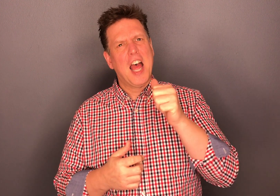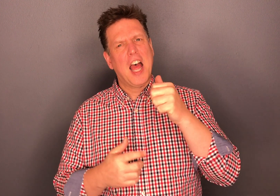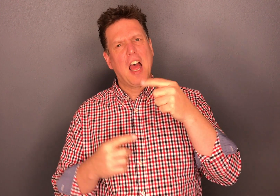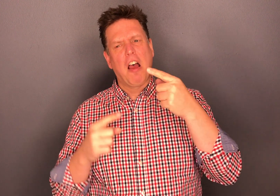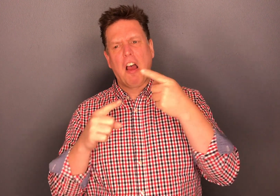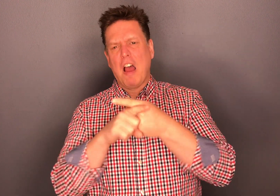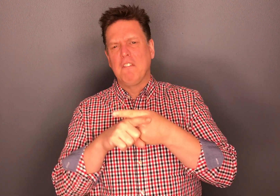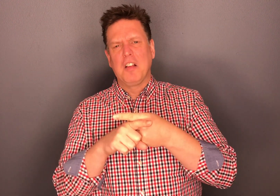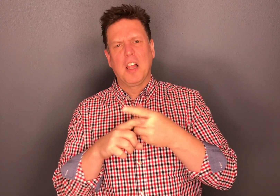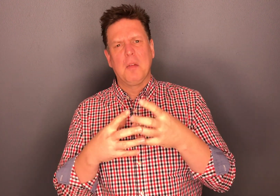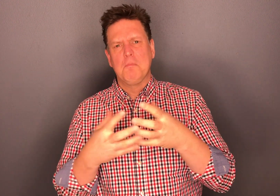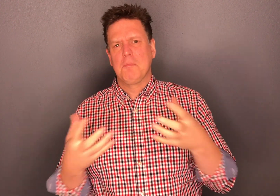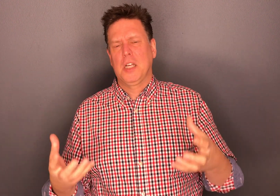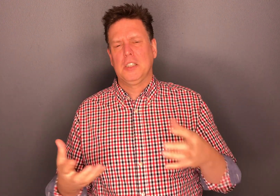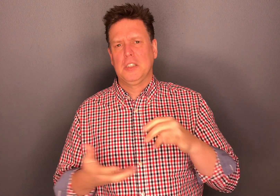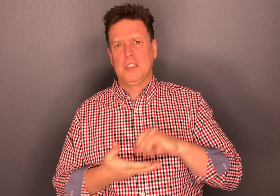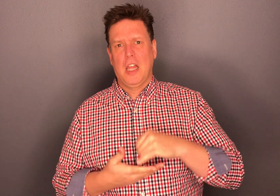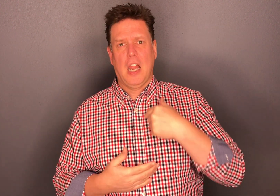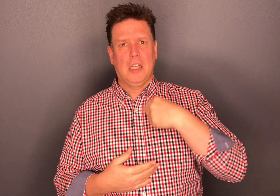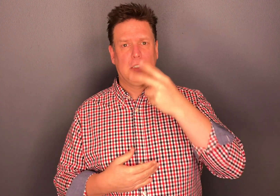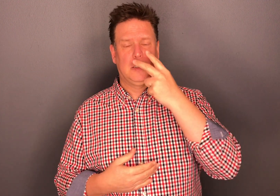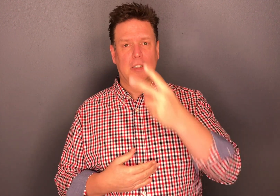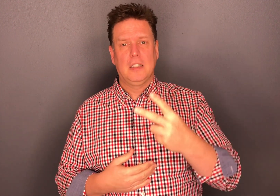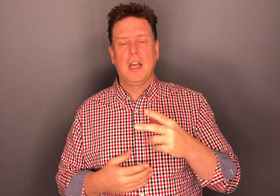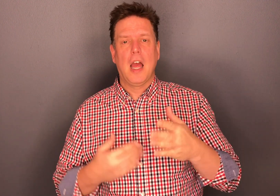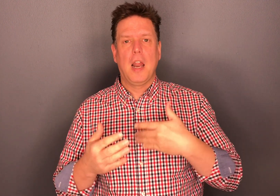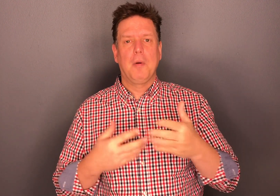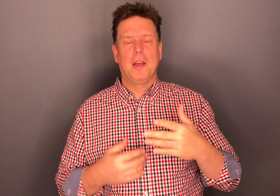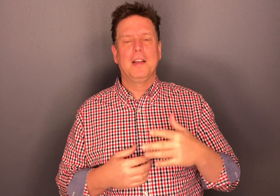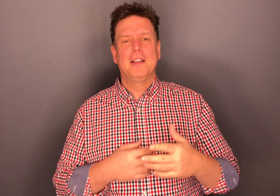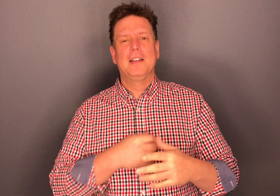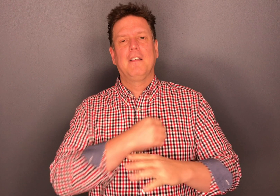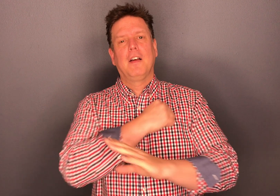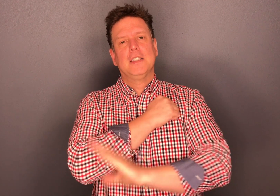But it doesn't conflict much. At least that I can see anyway.